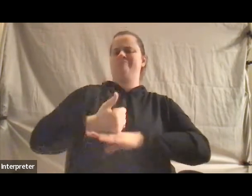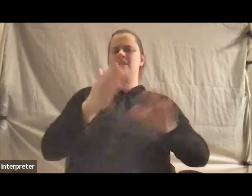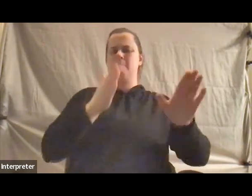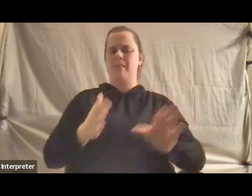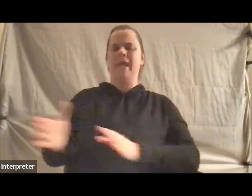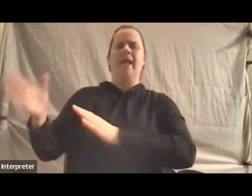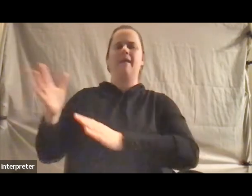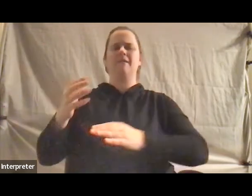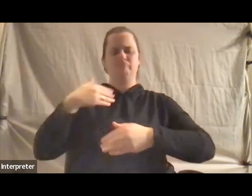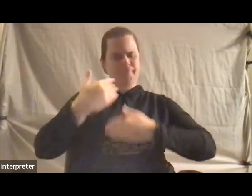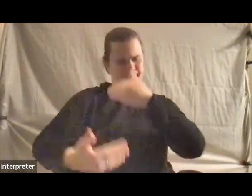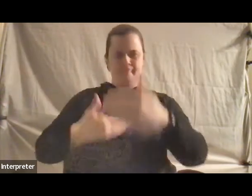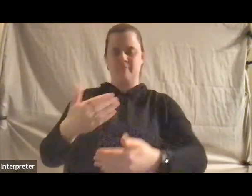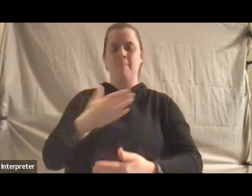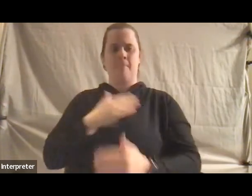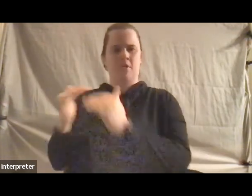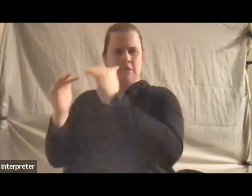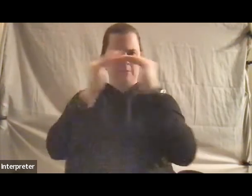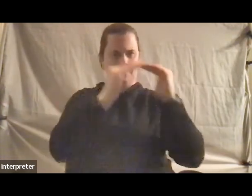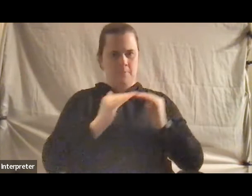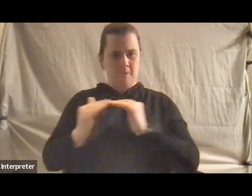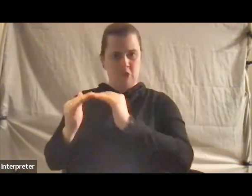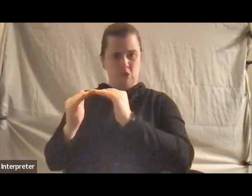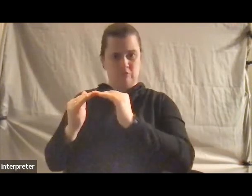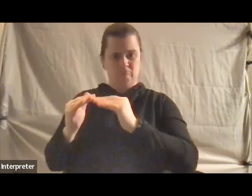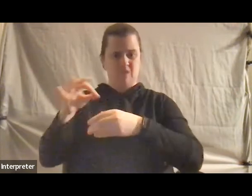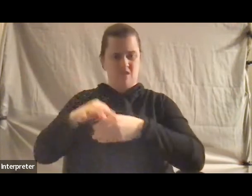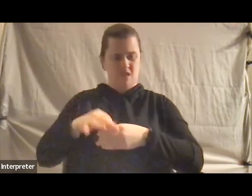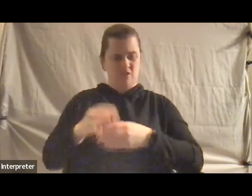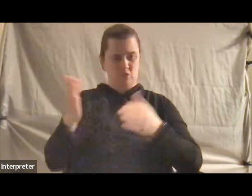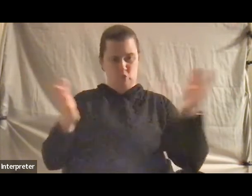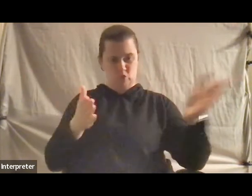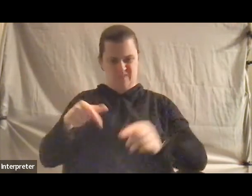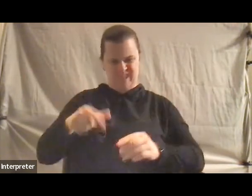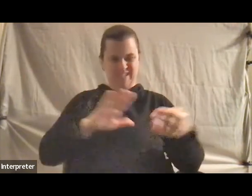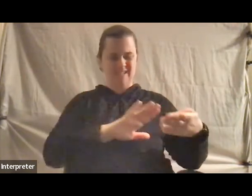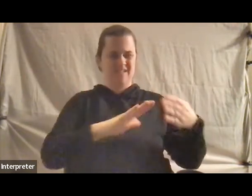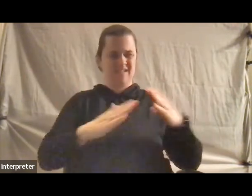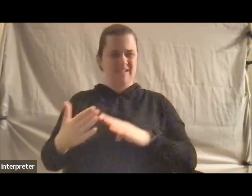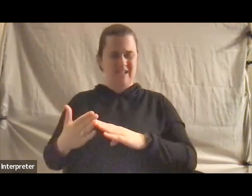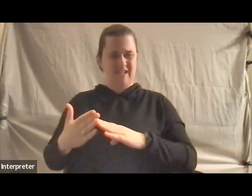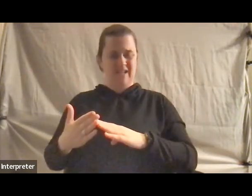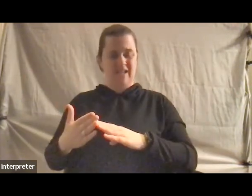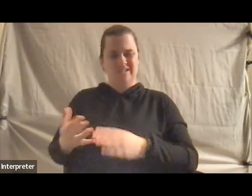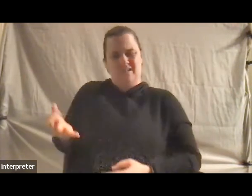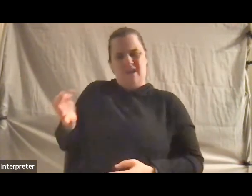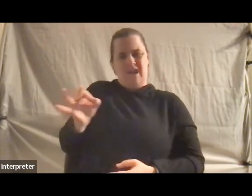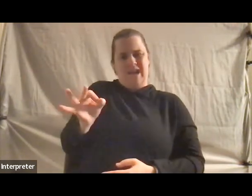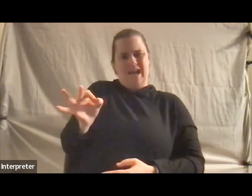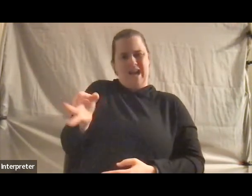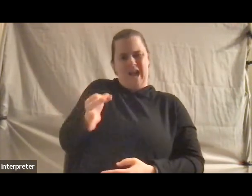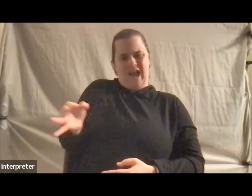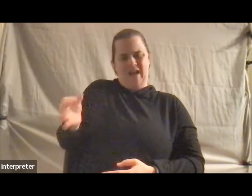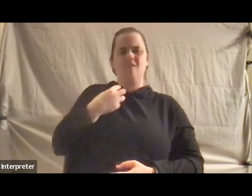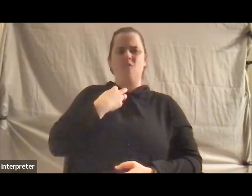peers on the council and I have been elected to serve this city, it's not just our 9 voices alone that make